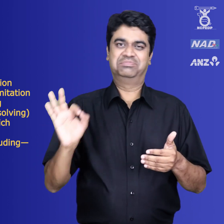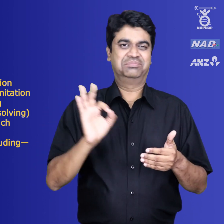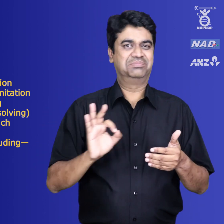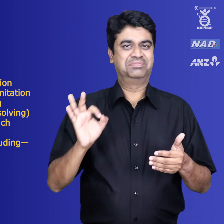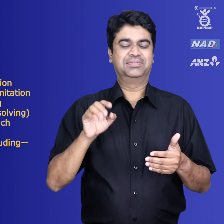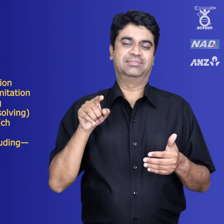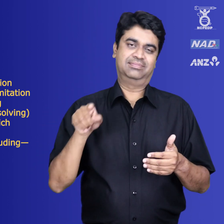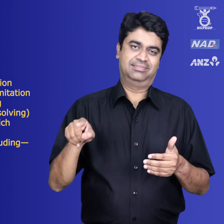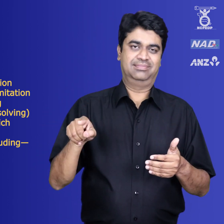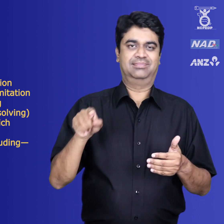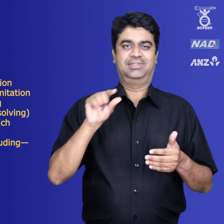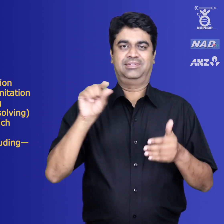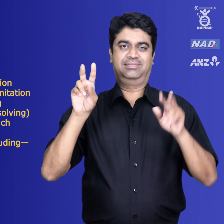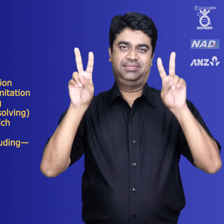including